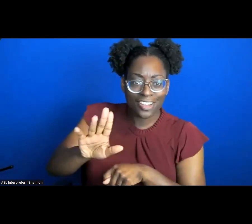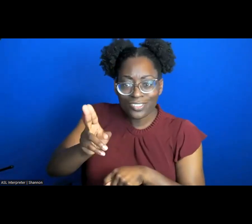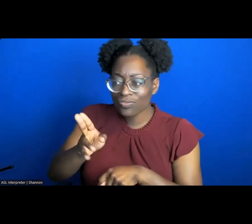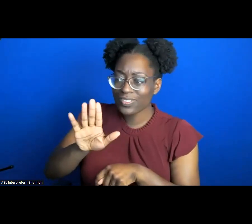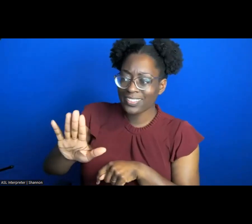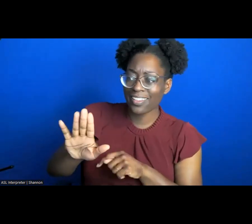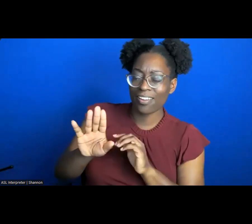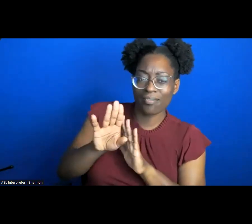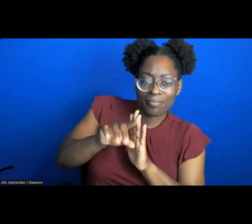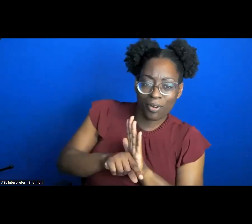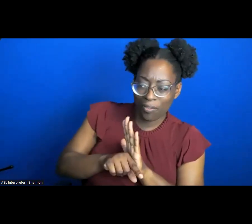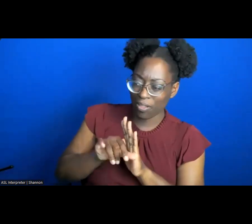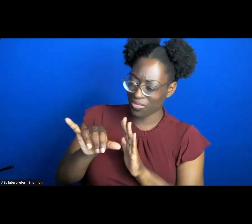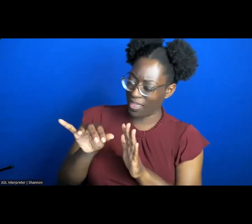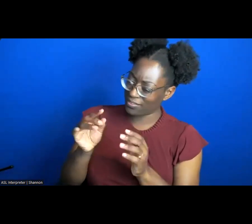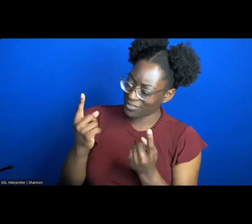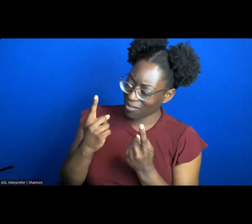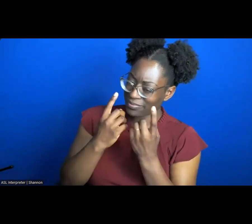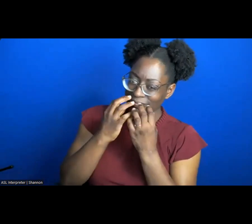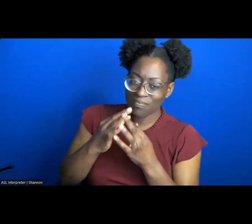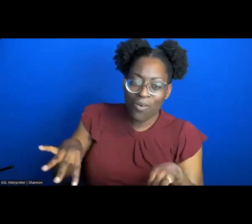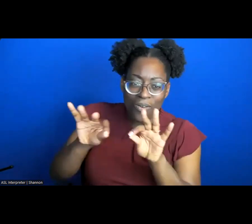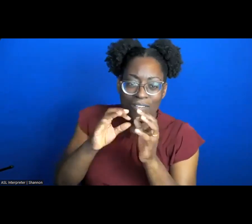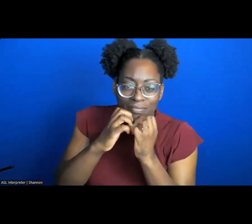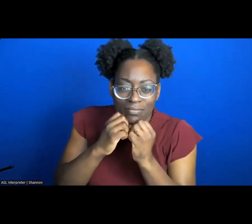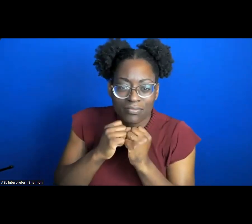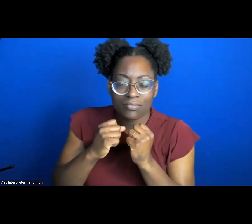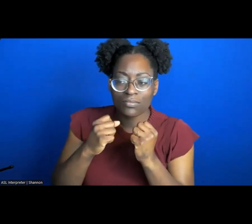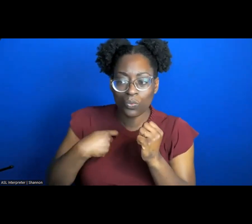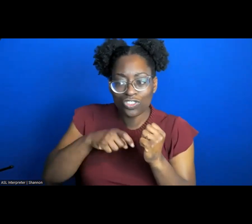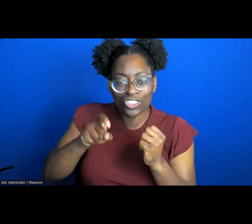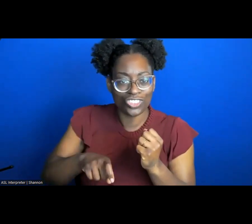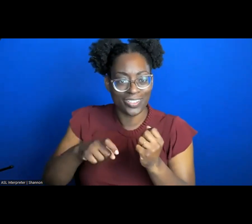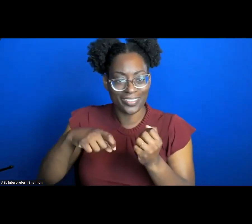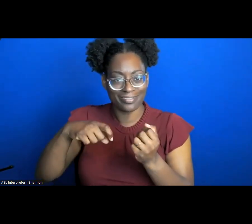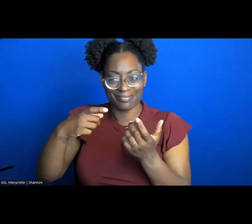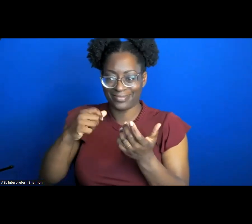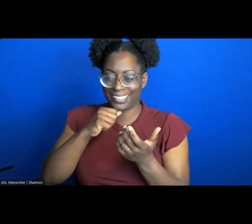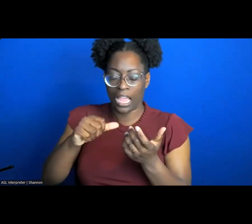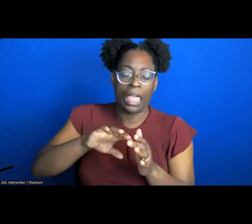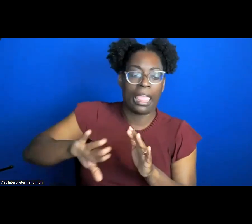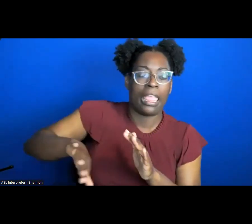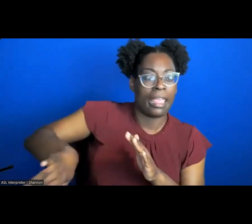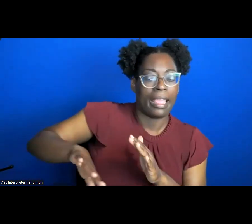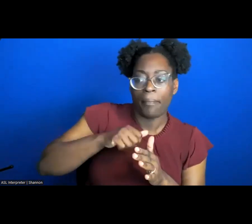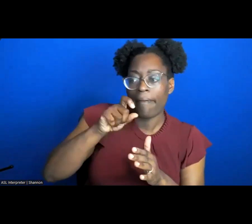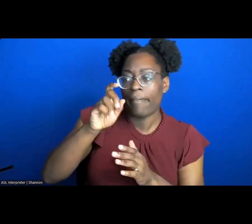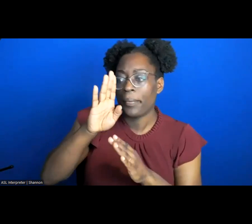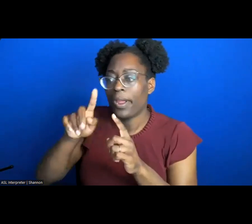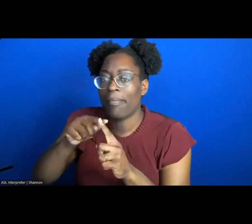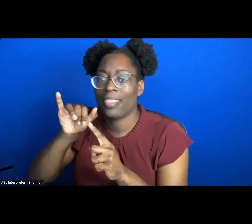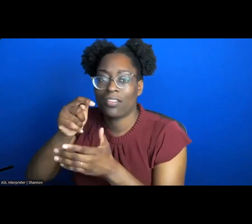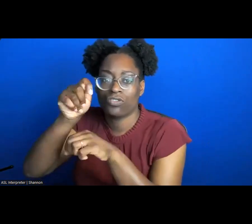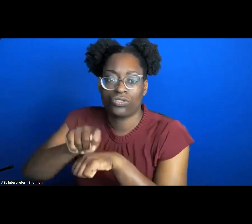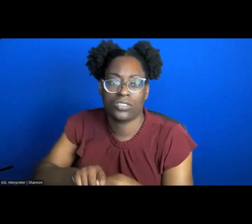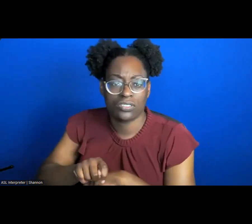reflected on this question and what it means to me, I kept coming back to the responsibility that I have, both in my personal life and